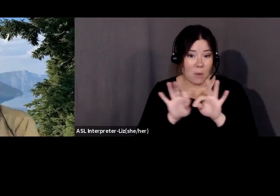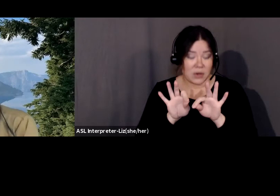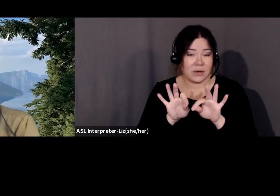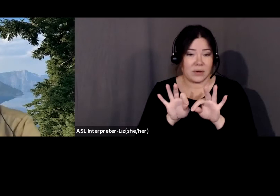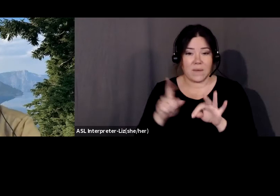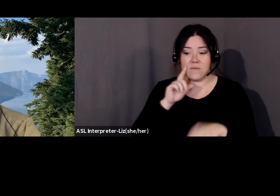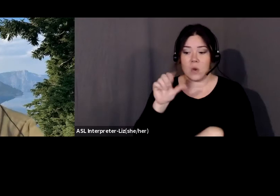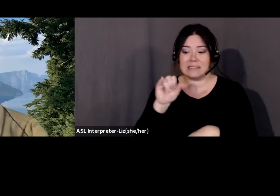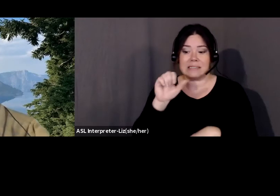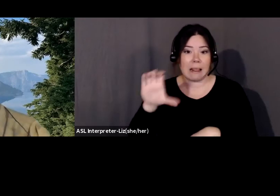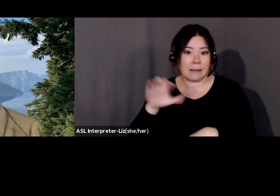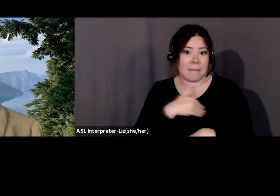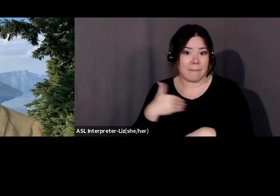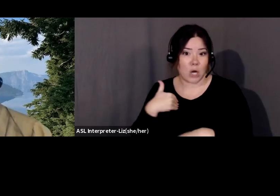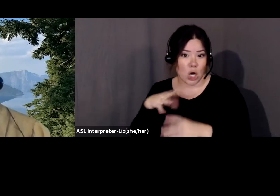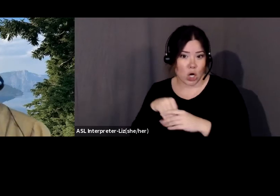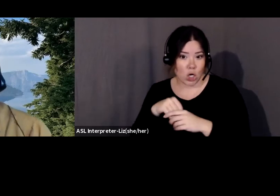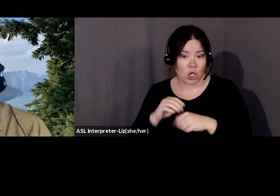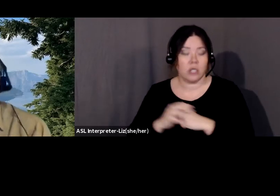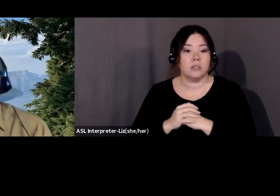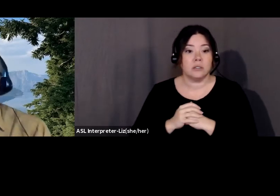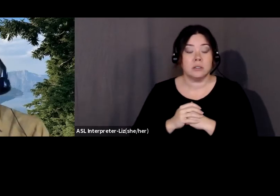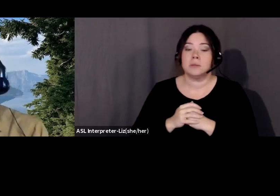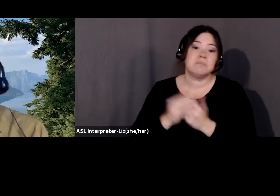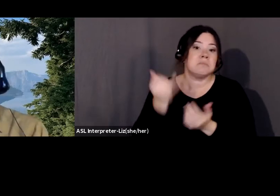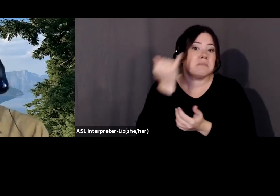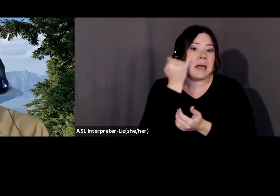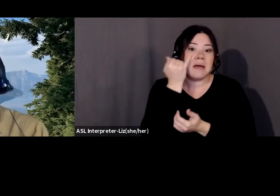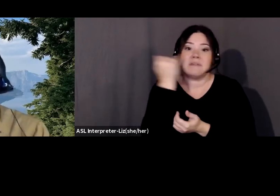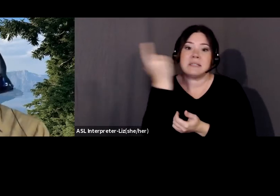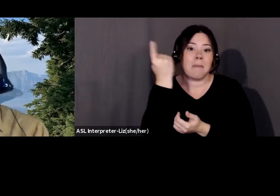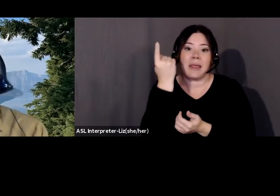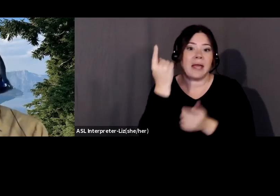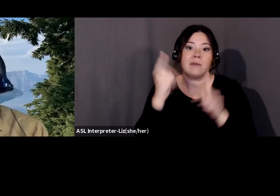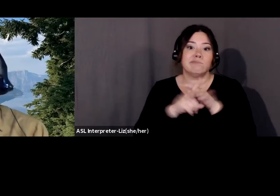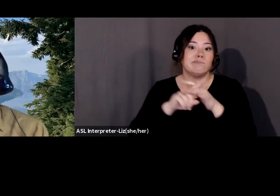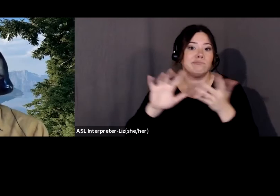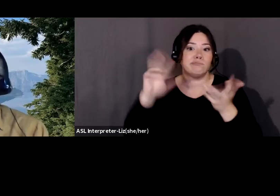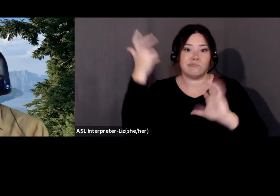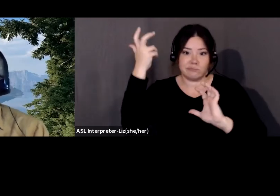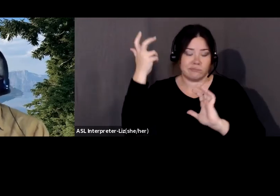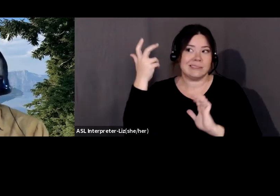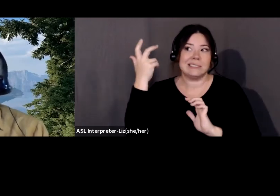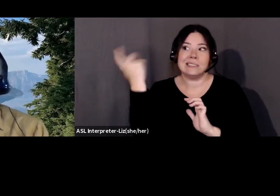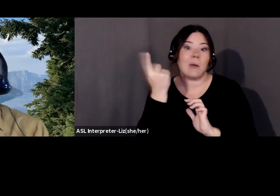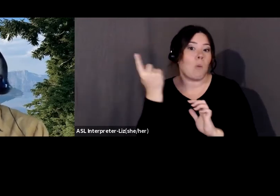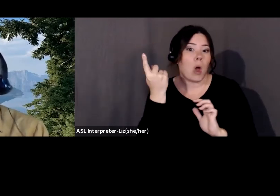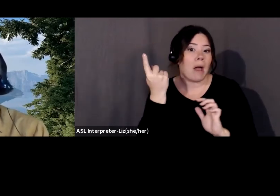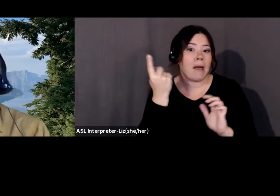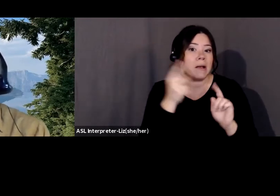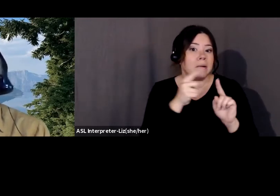that when something goes maybe awry, when somebody gets off track a little bit. So